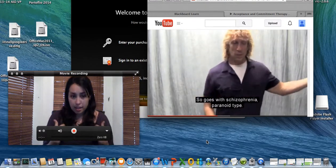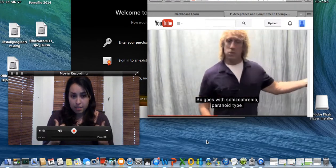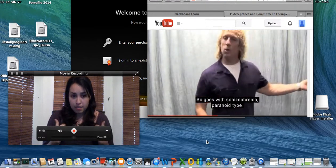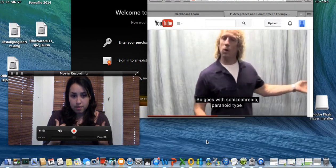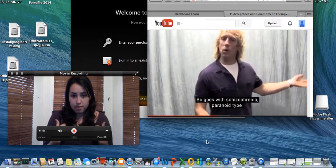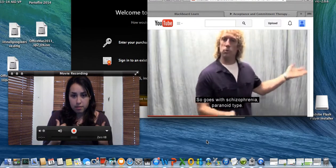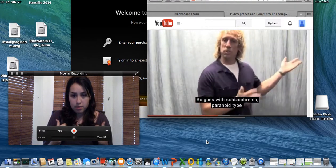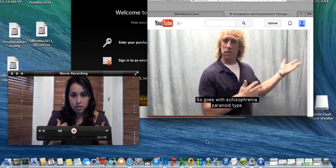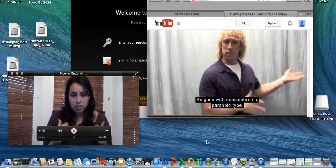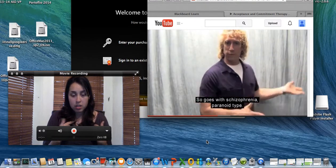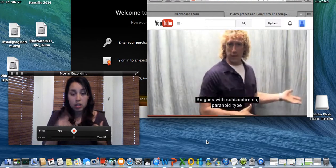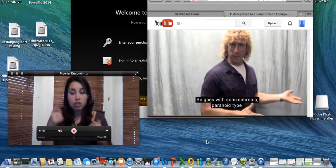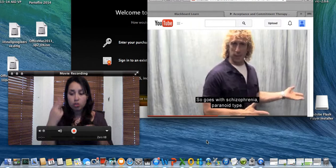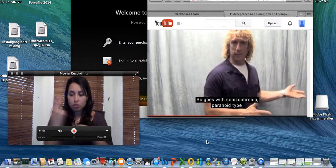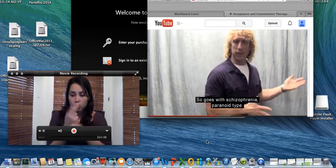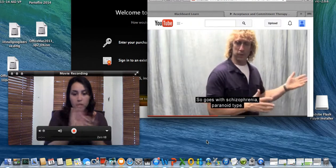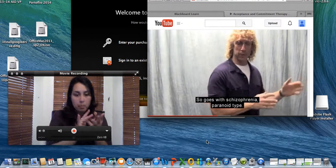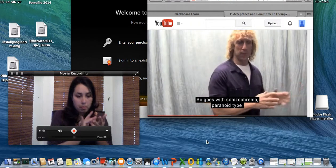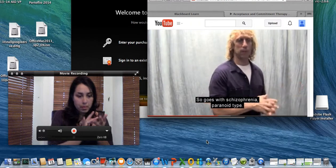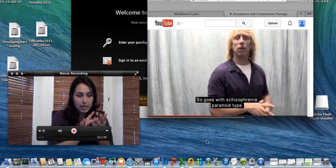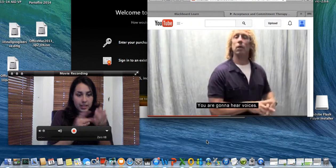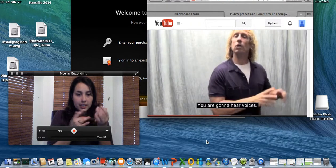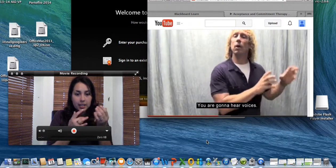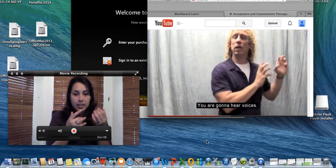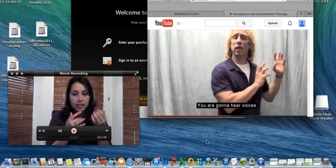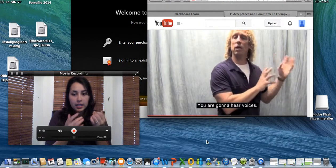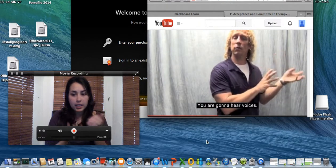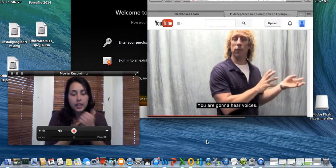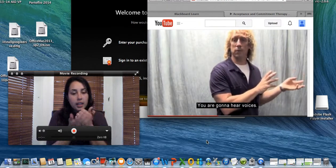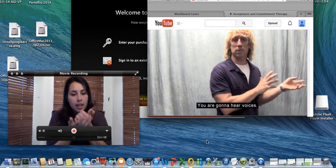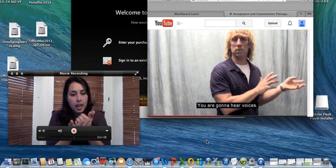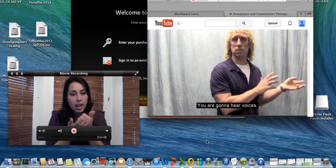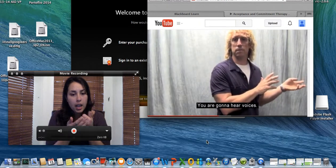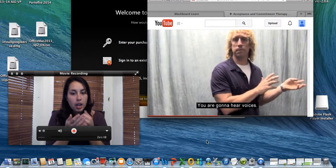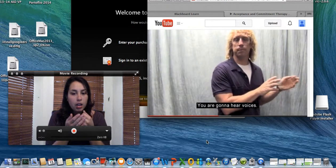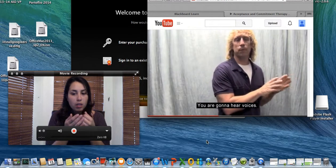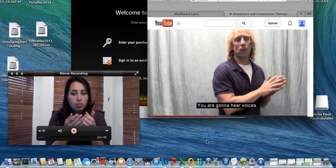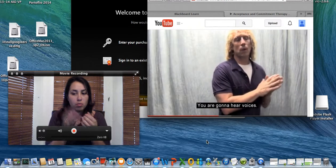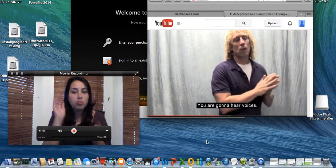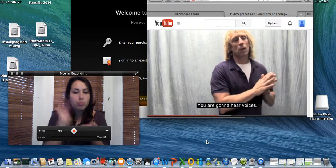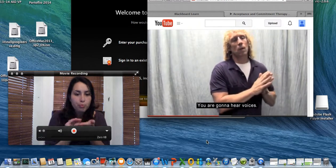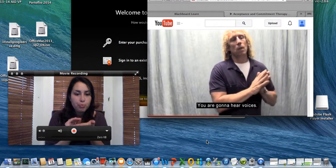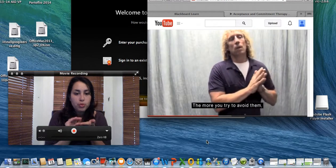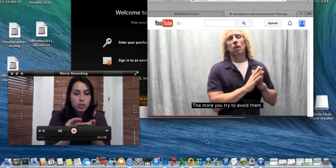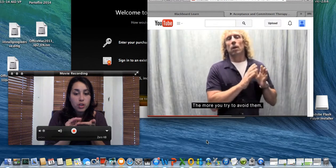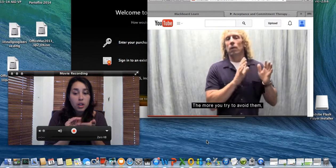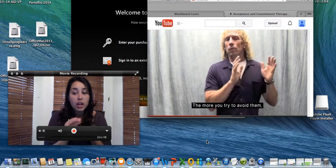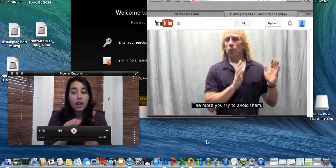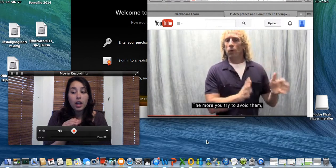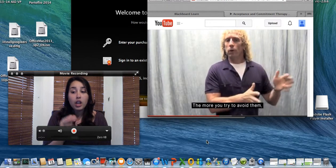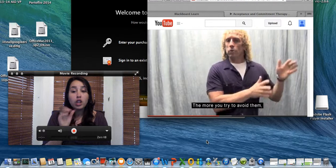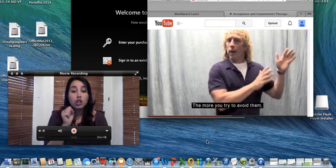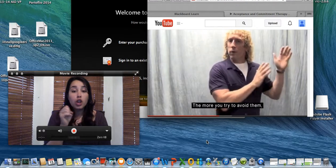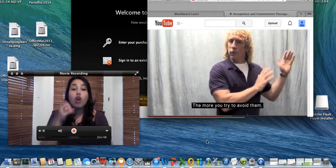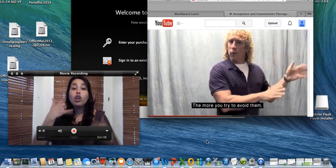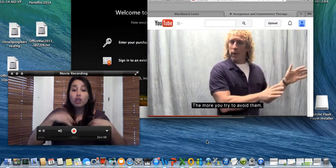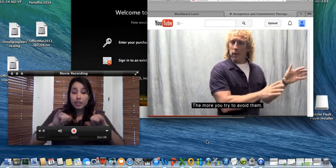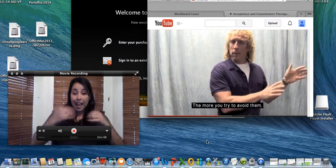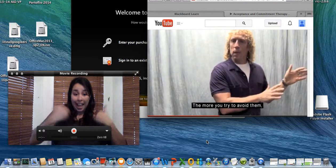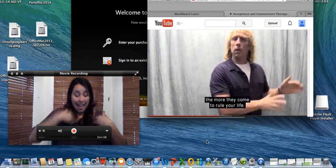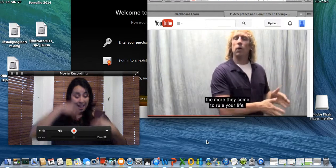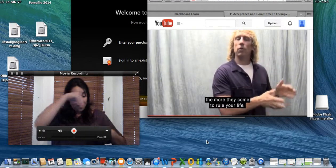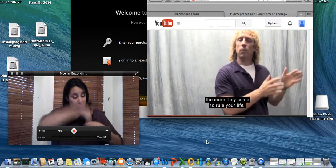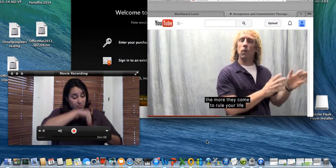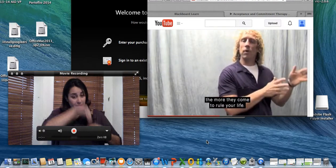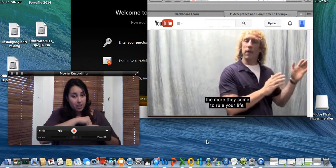diabetes. So goes with schizophrenia, paranoid type. You are going to hear voices. The more you try to avoid